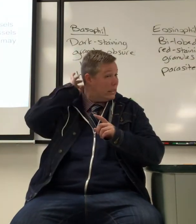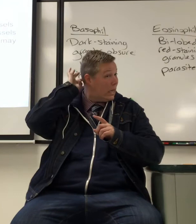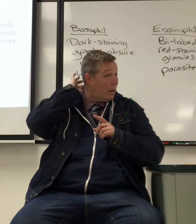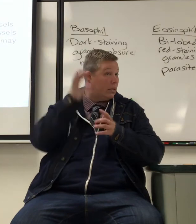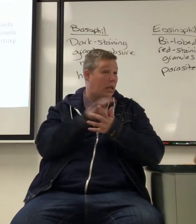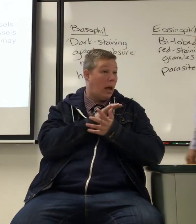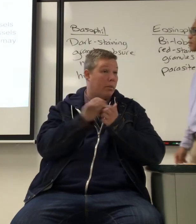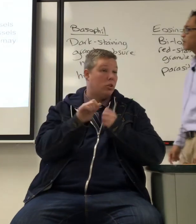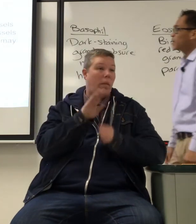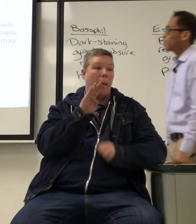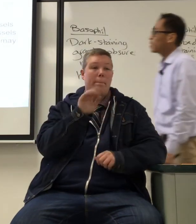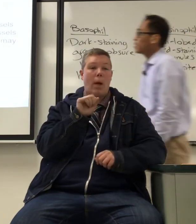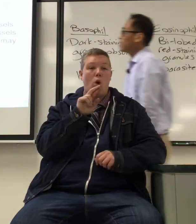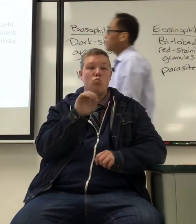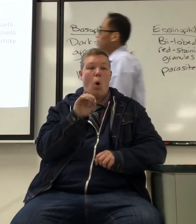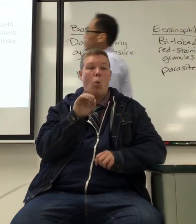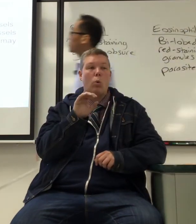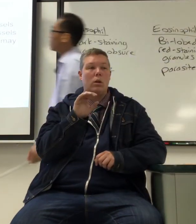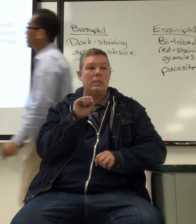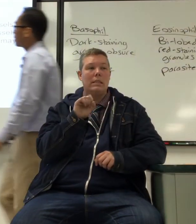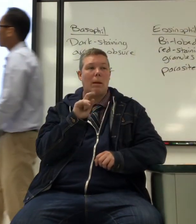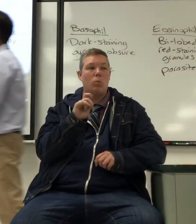baroreceptor reflex.